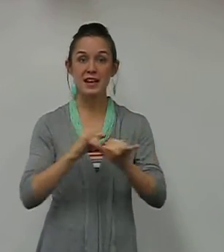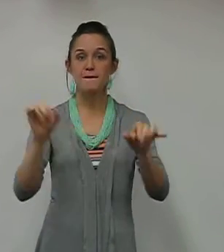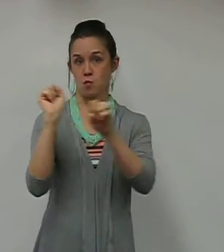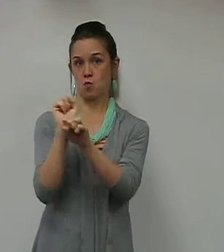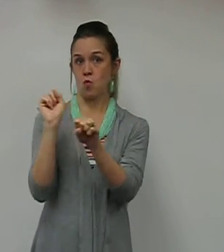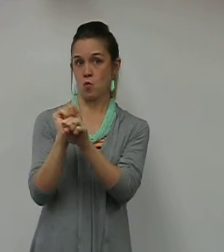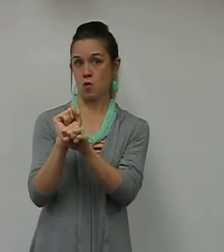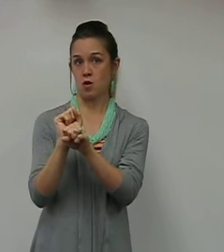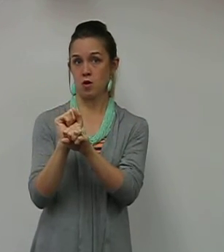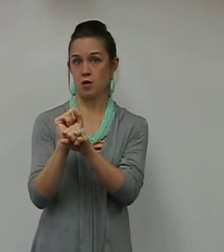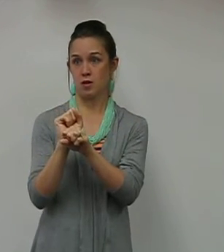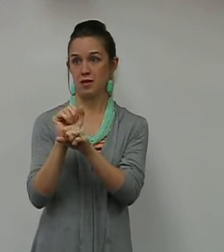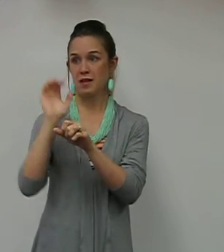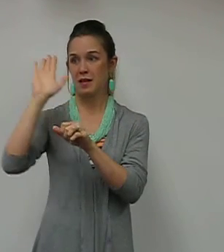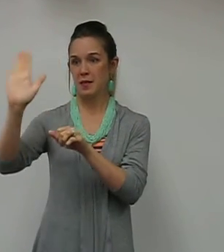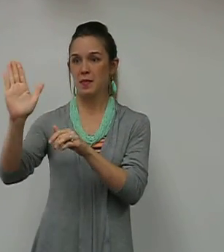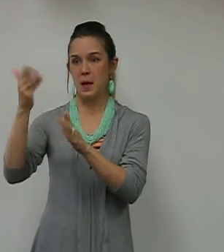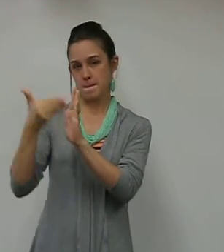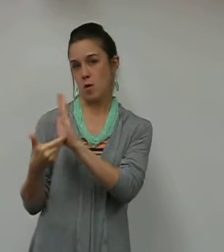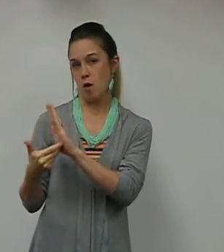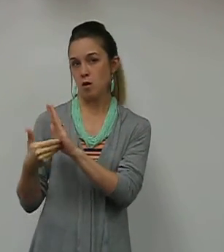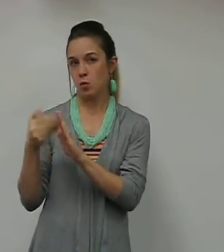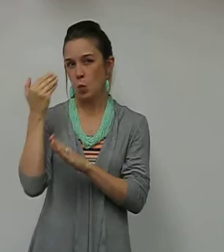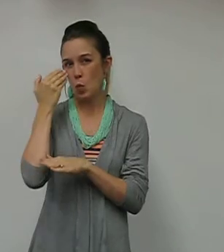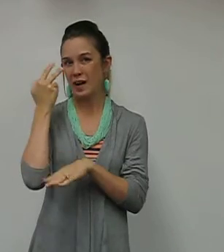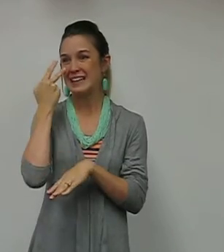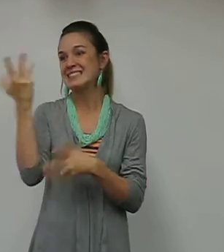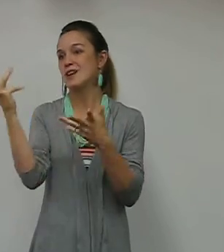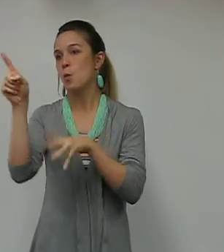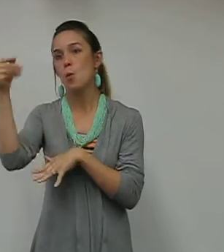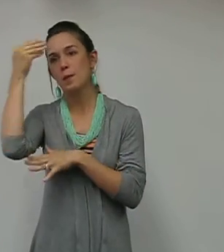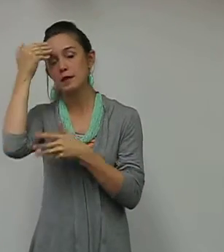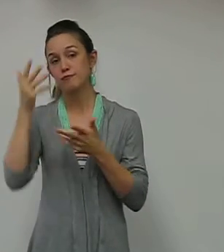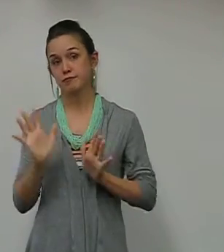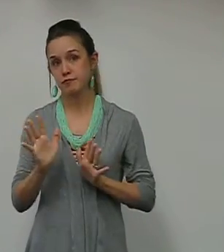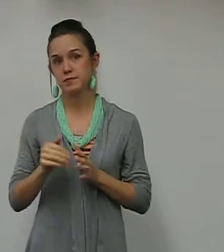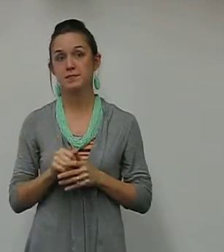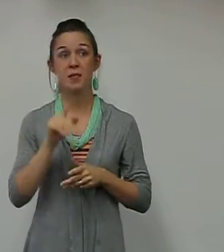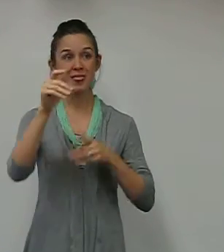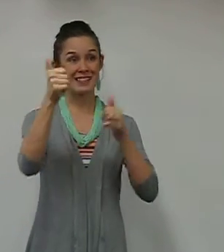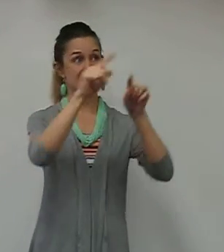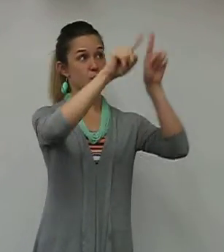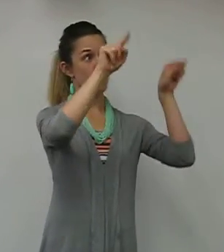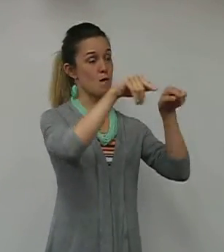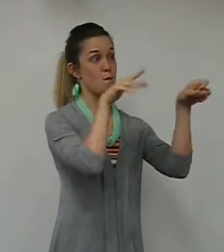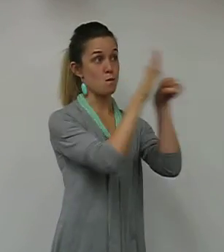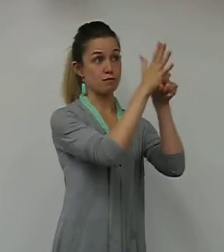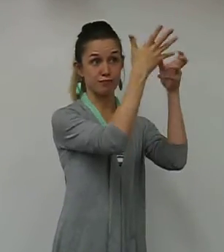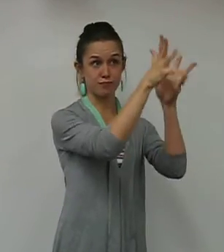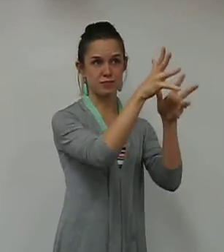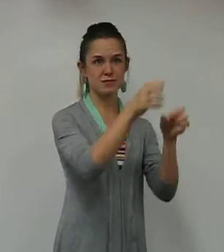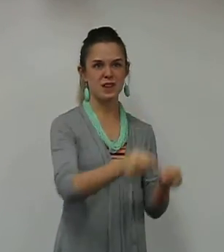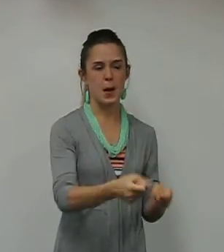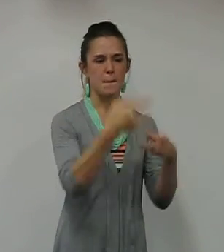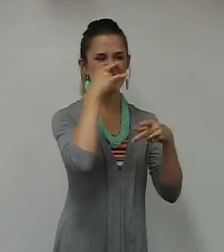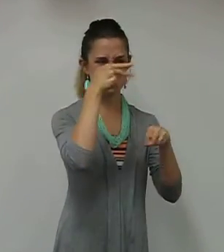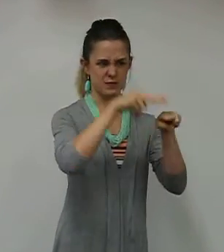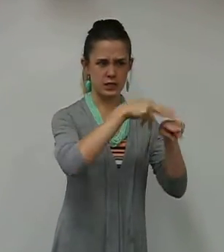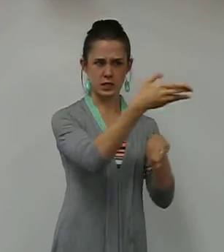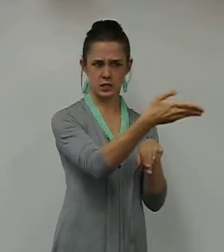which is their accountability piece. Okay, this 10 frame is absolutely full. So how many kids do I have sitting here?